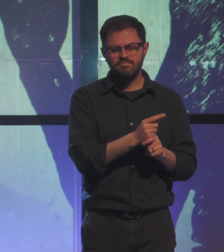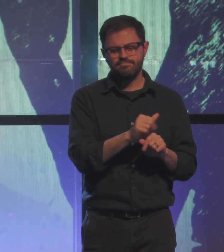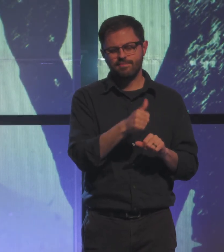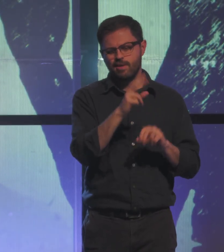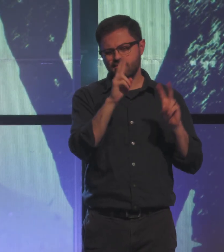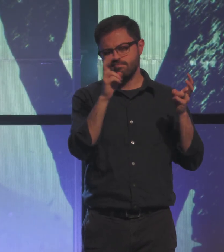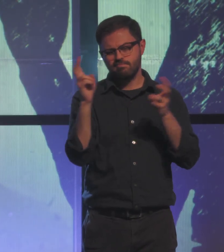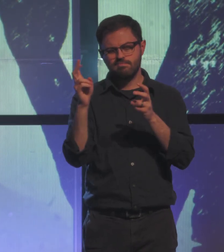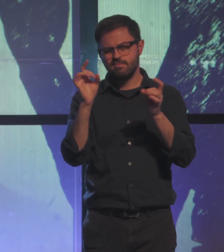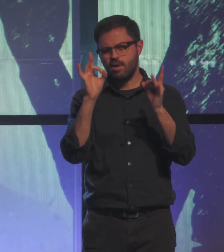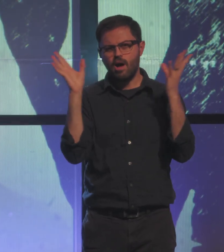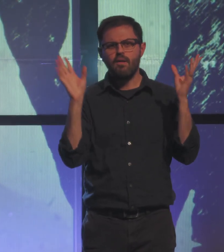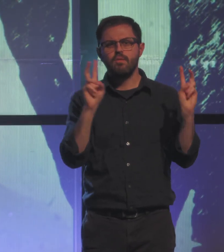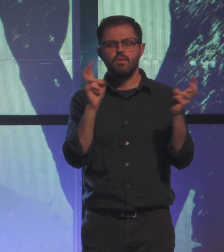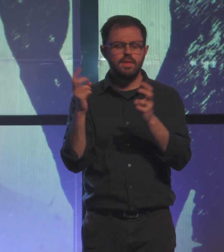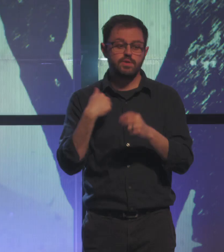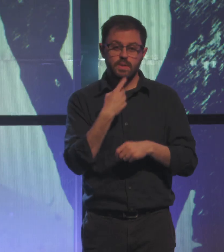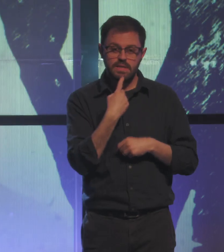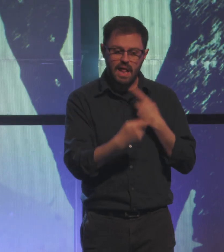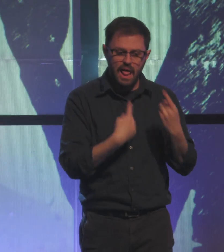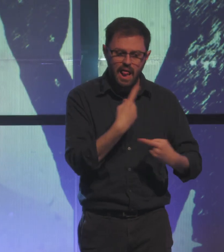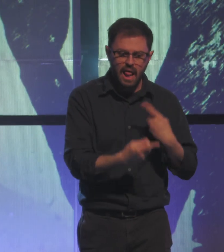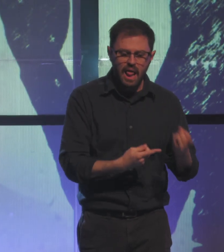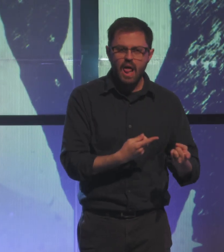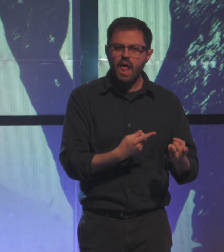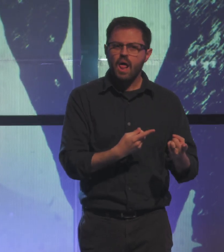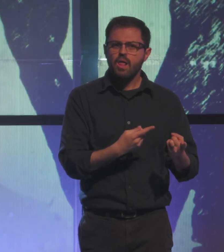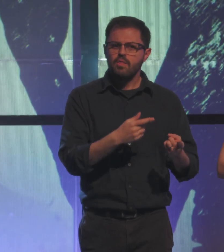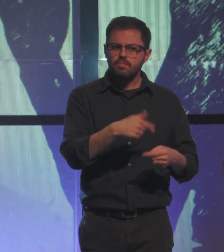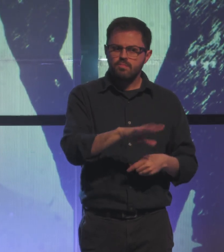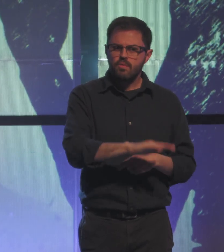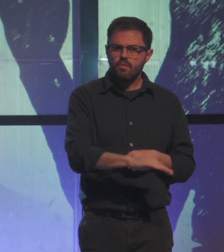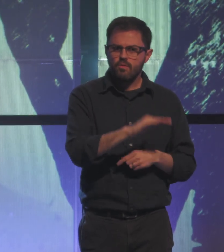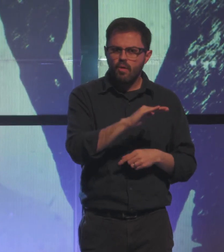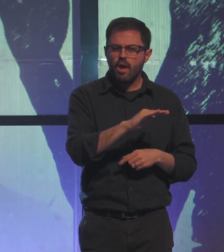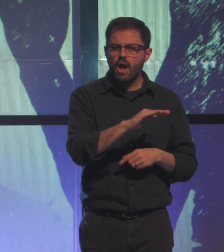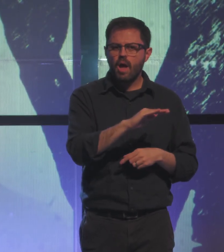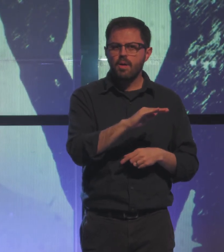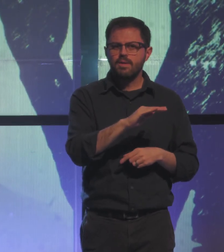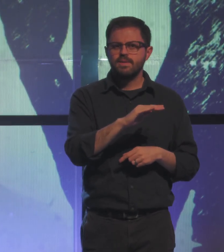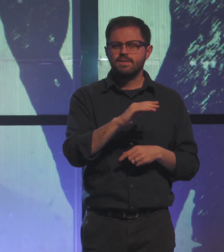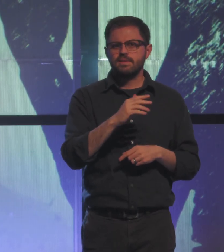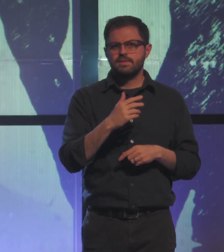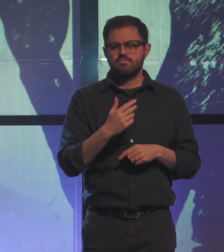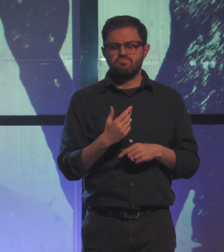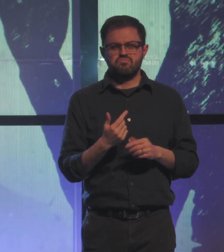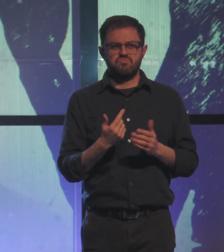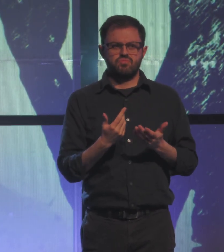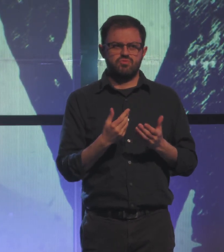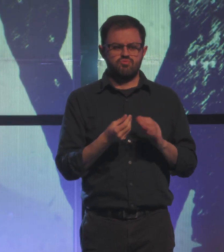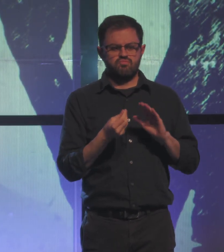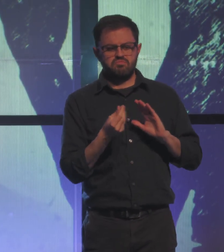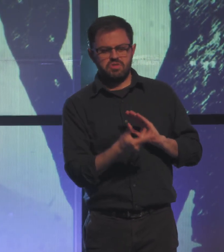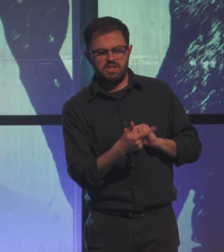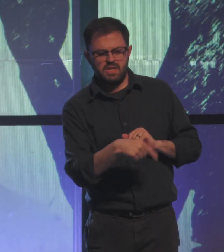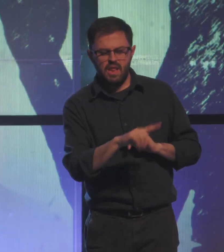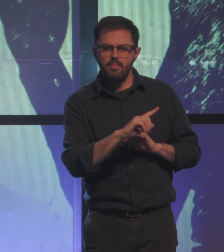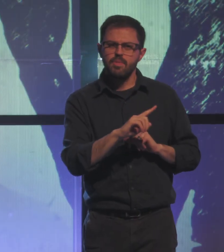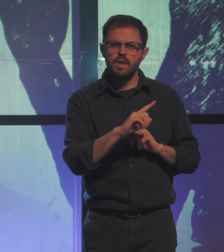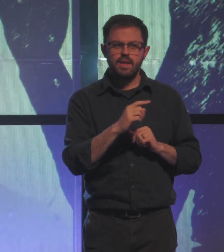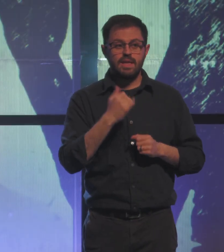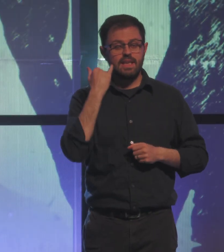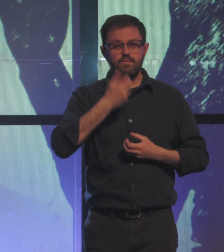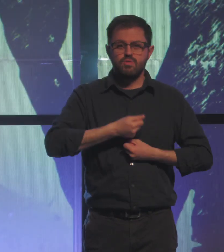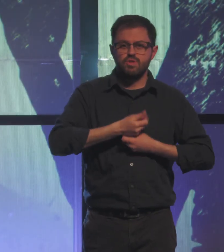of other terrible things, that we give these messages as if expressing some sort of hurt or emotion is a